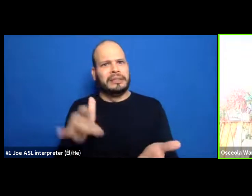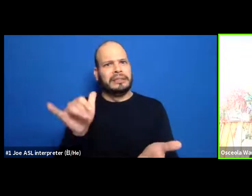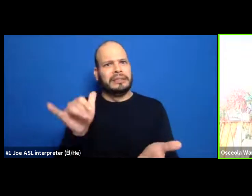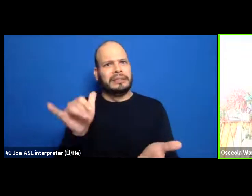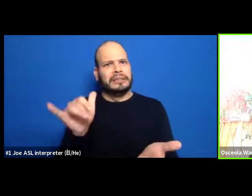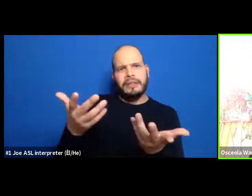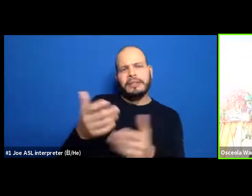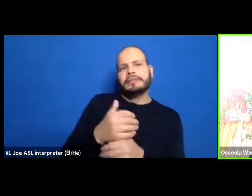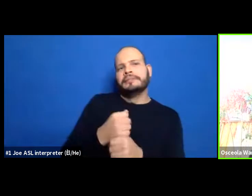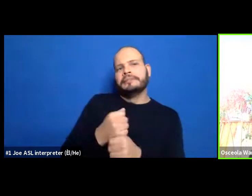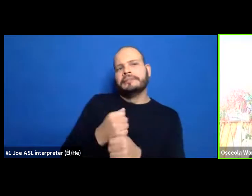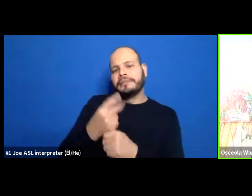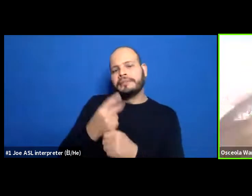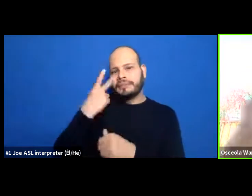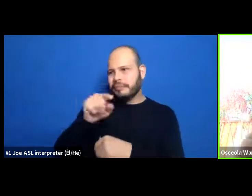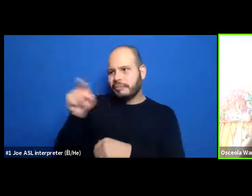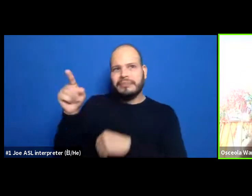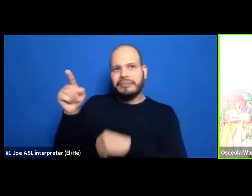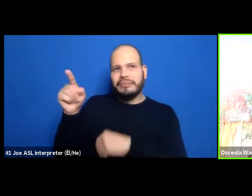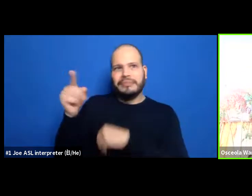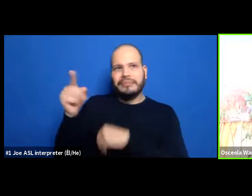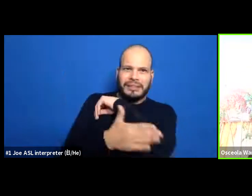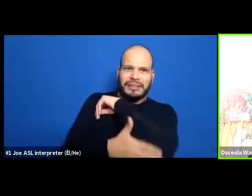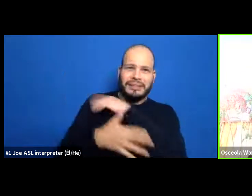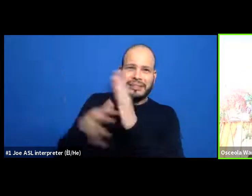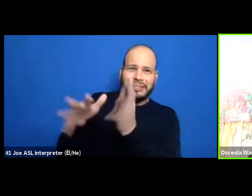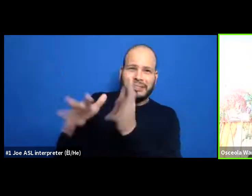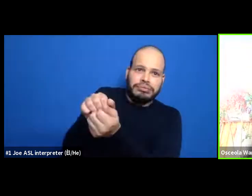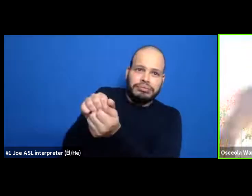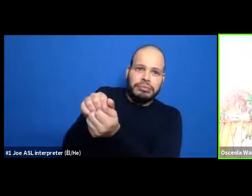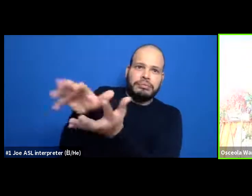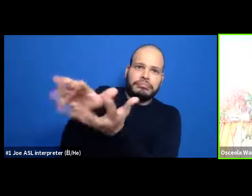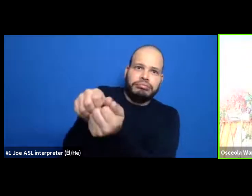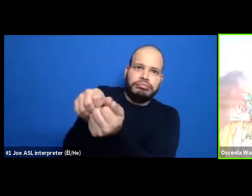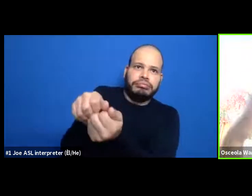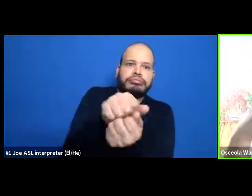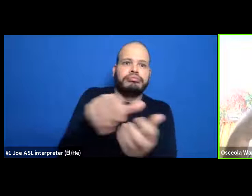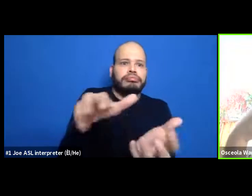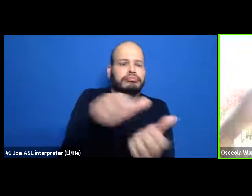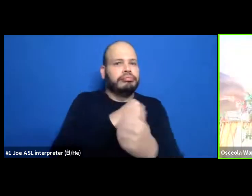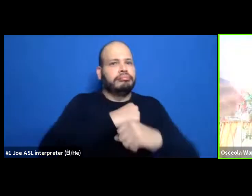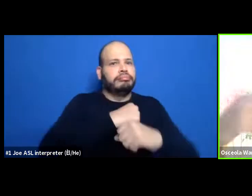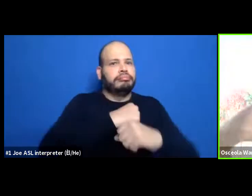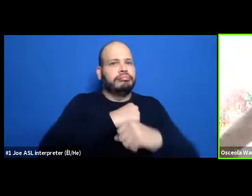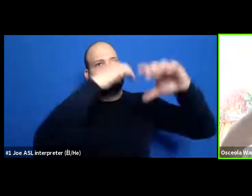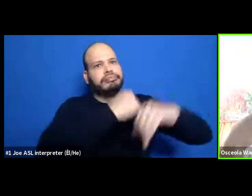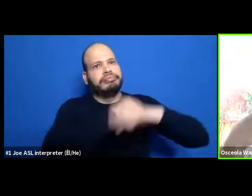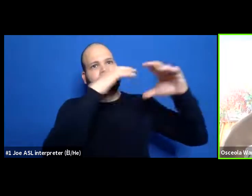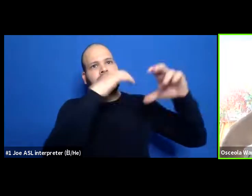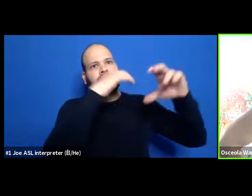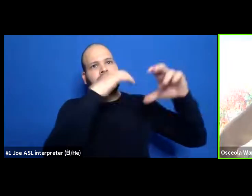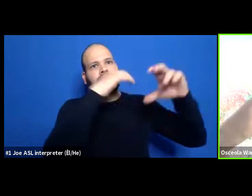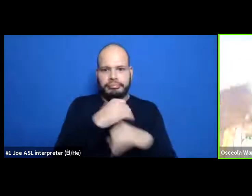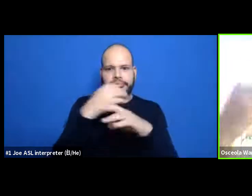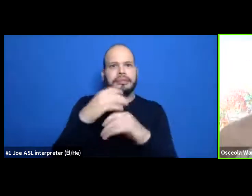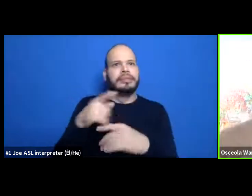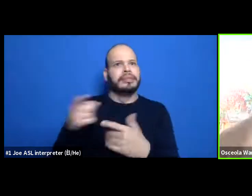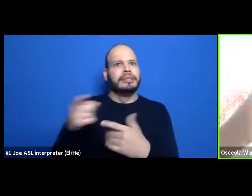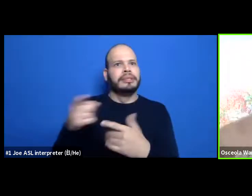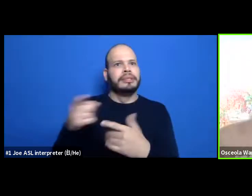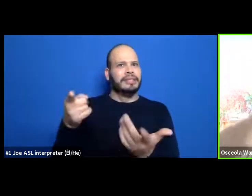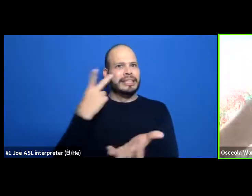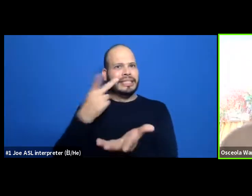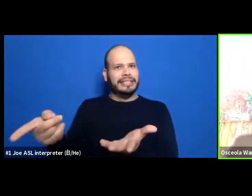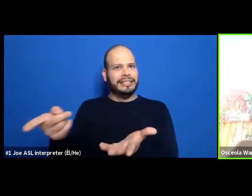are continually taught, right? We turn on the TV, we see 7 people die every minute just from programming. We need